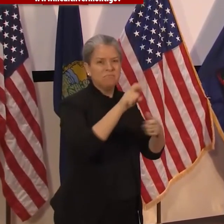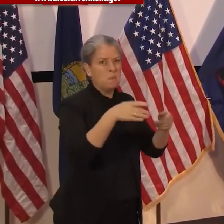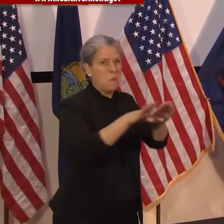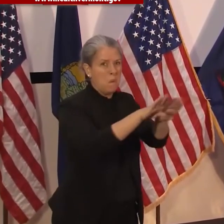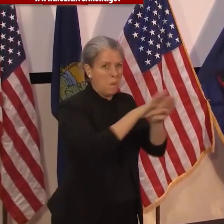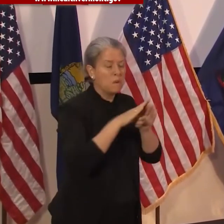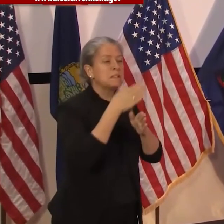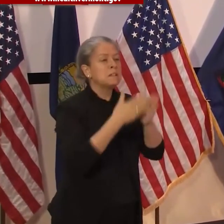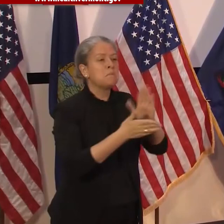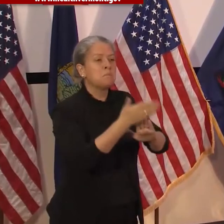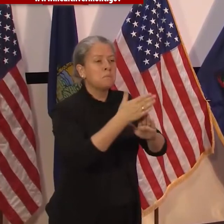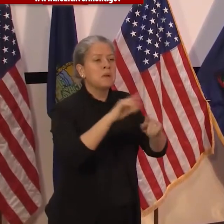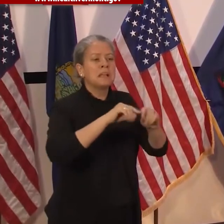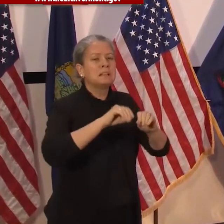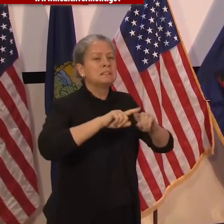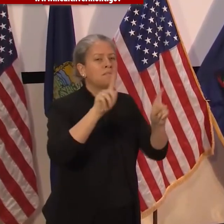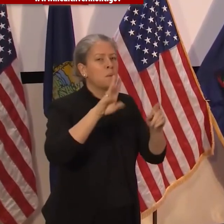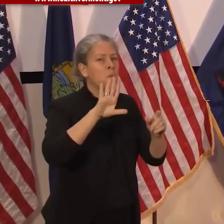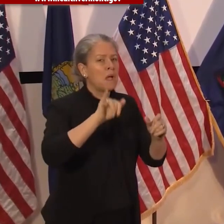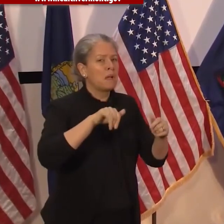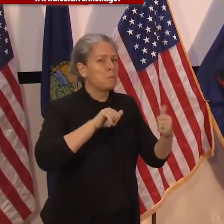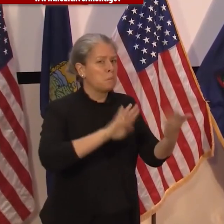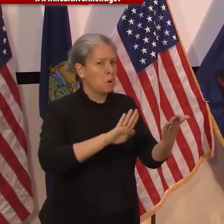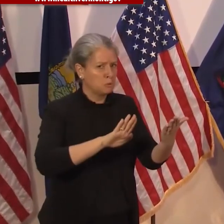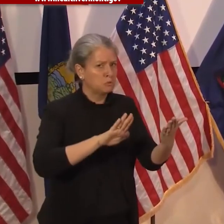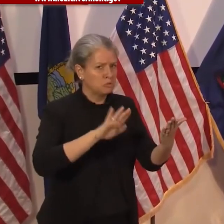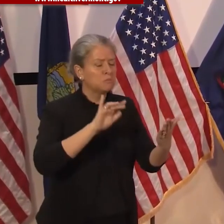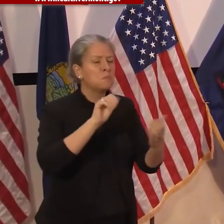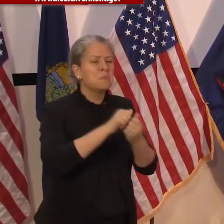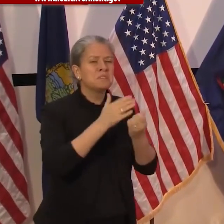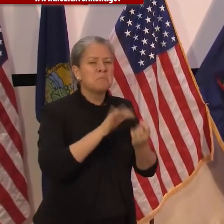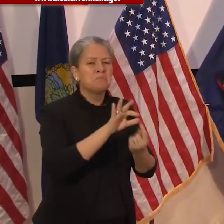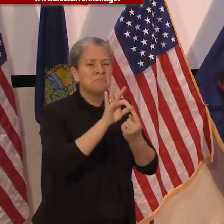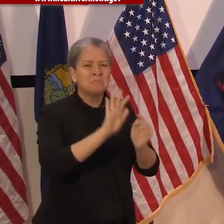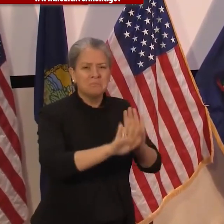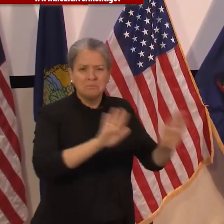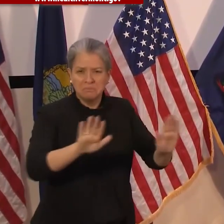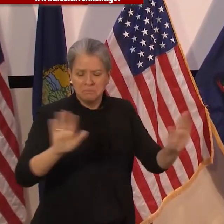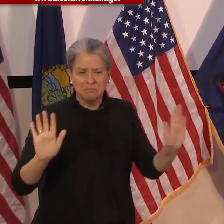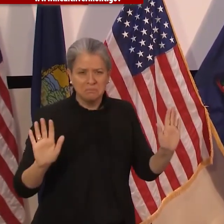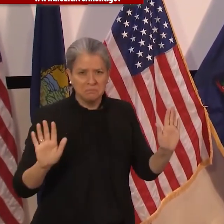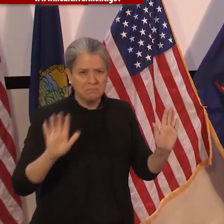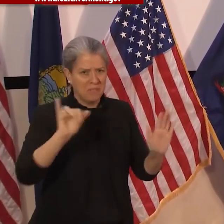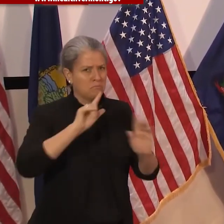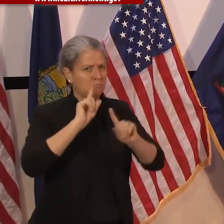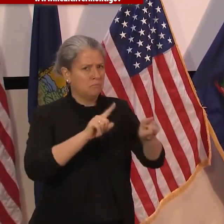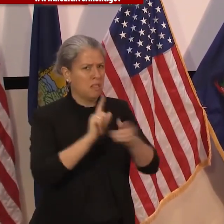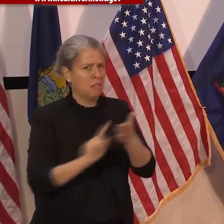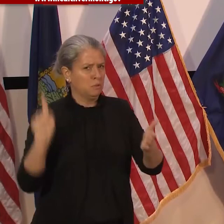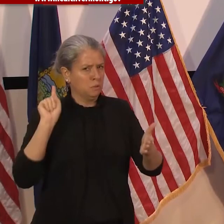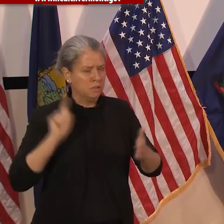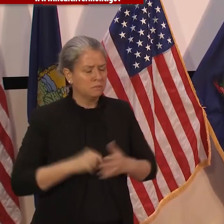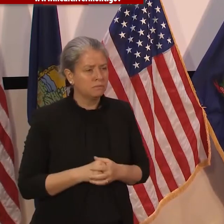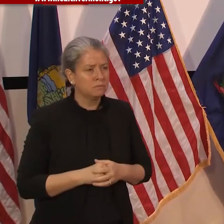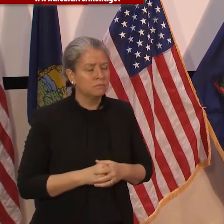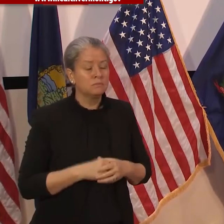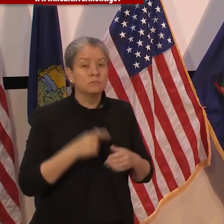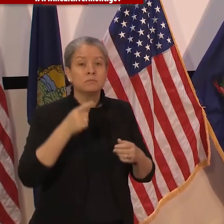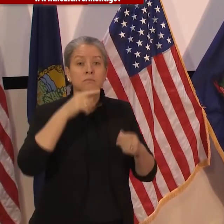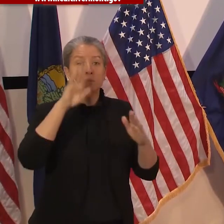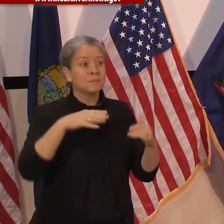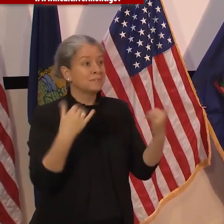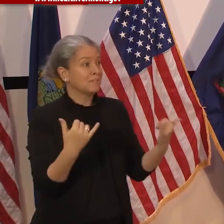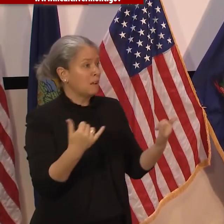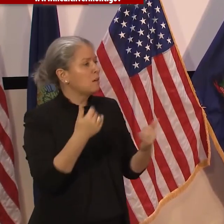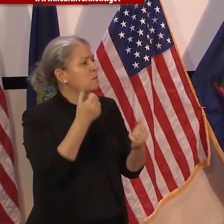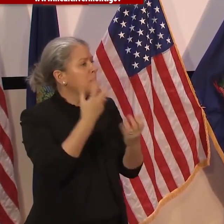exceptions. In order to provide for basic needs, we know there are some things, many things, that need to be done